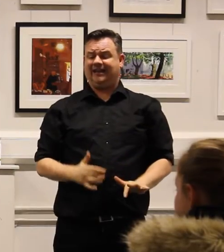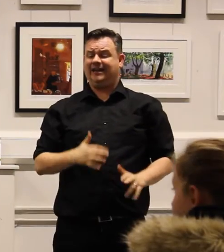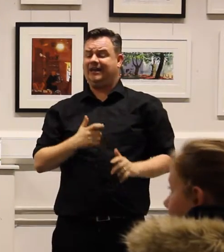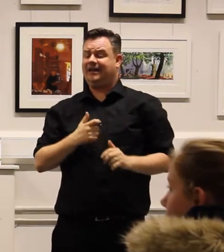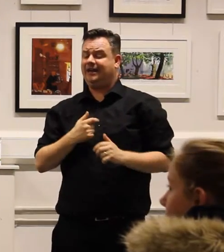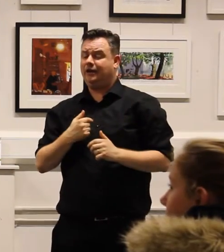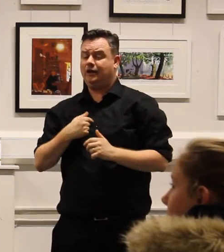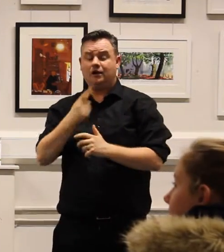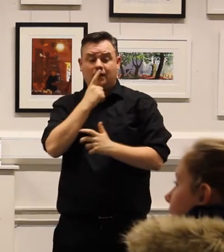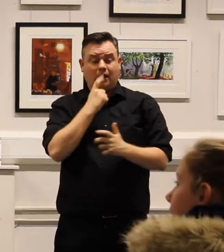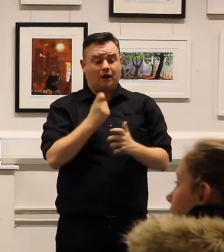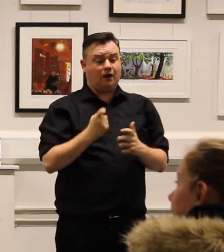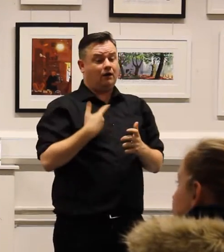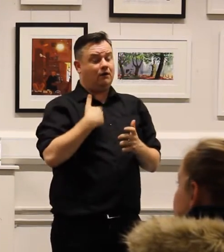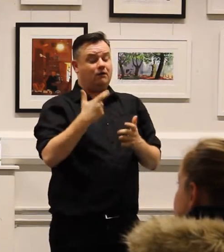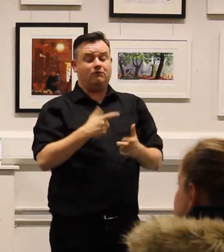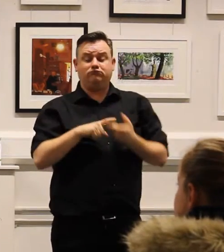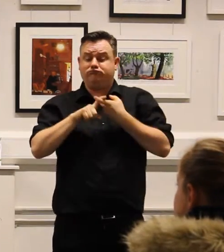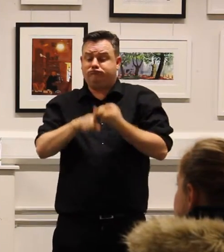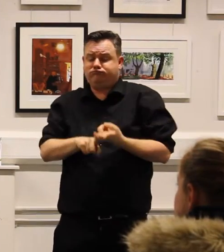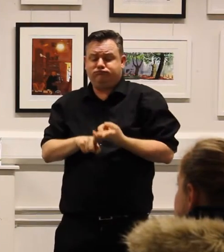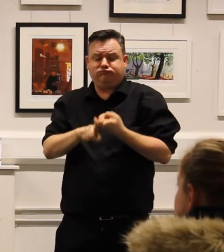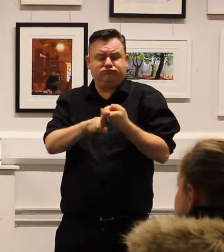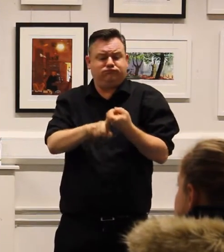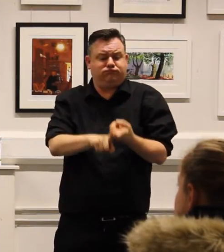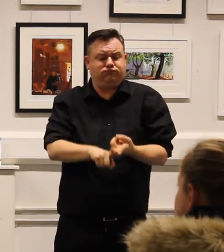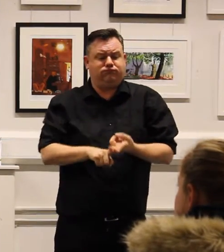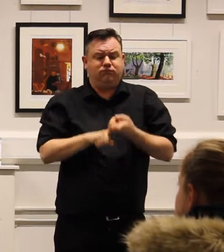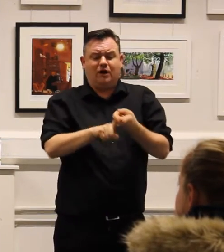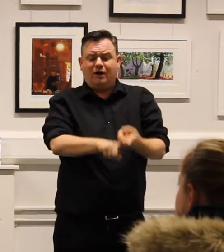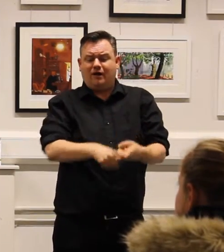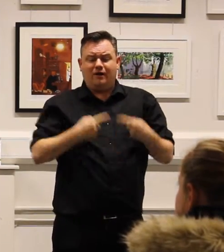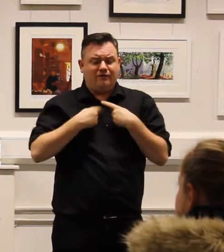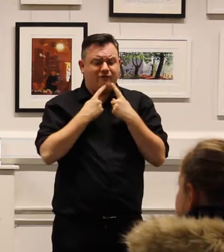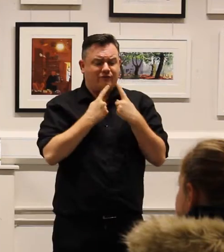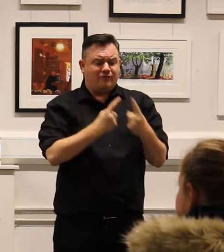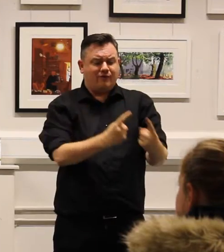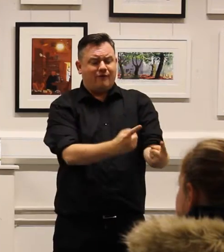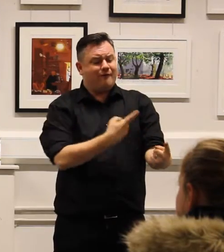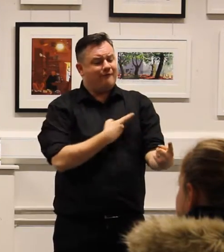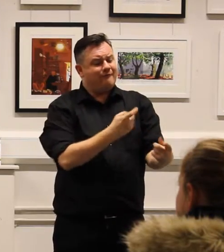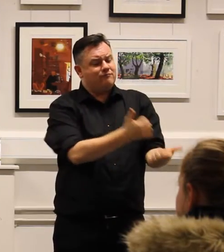falling. We can hunker down and call on